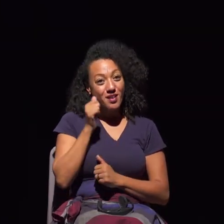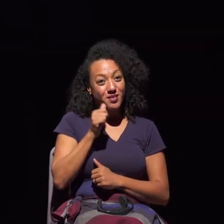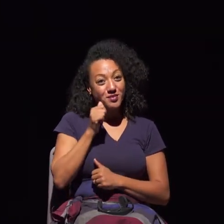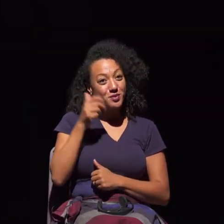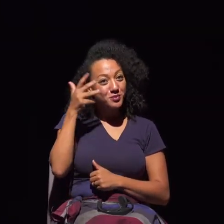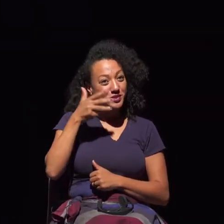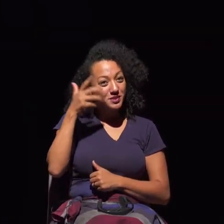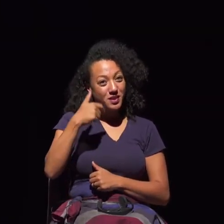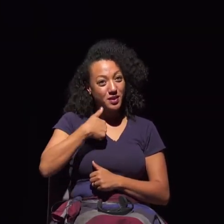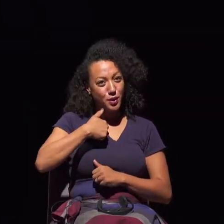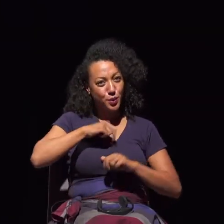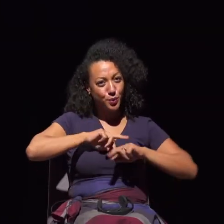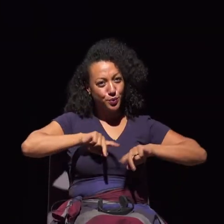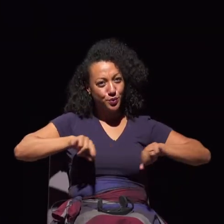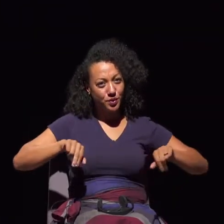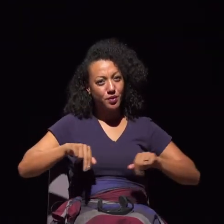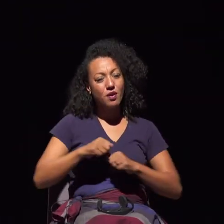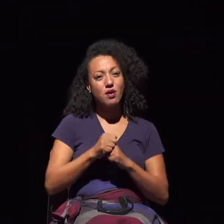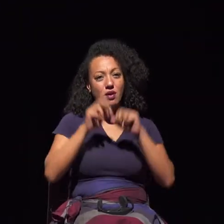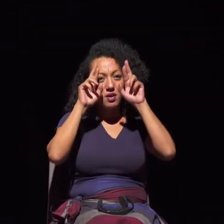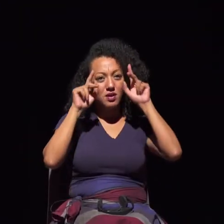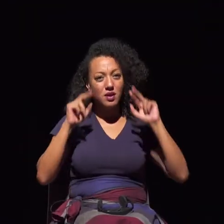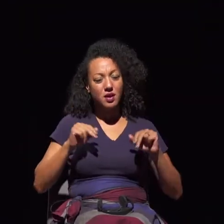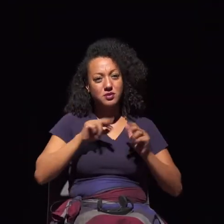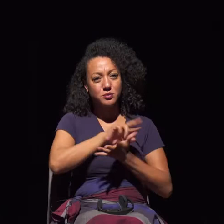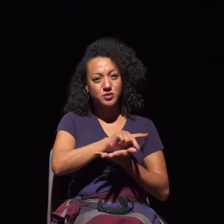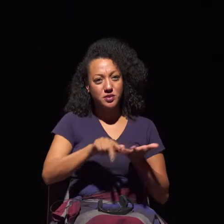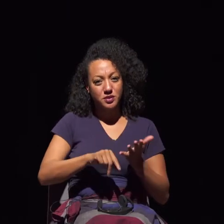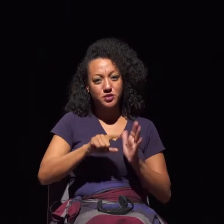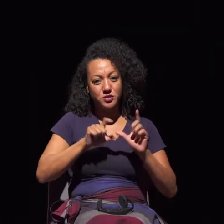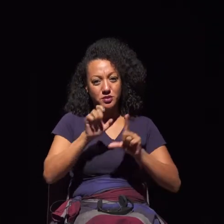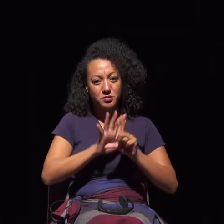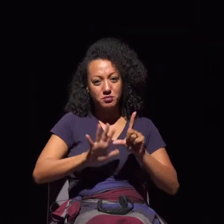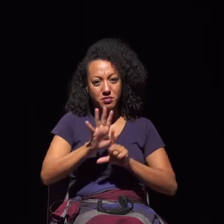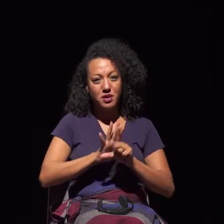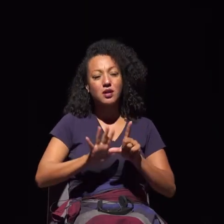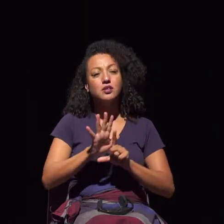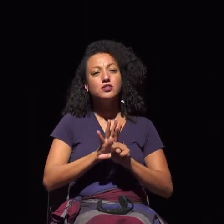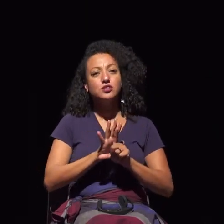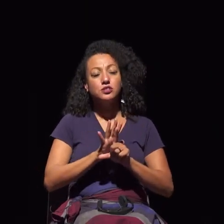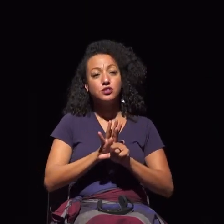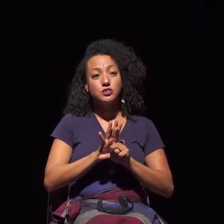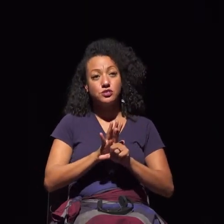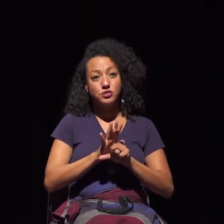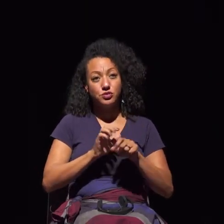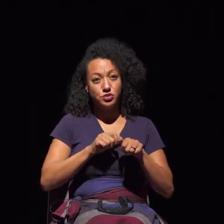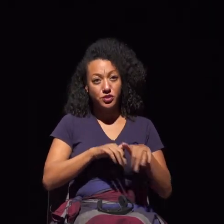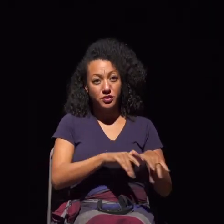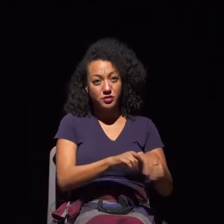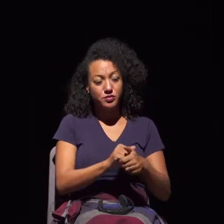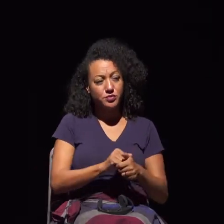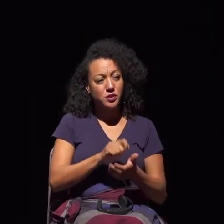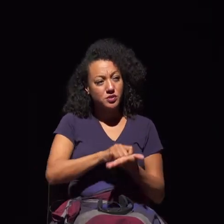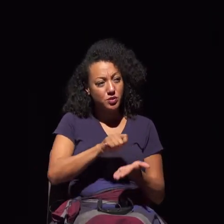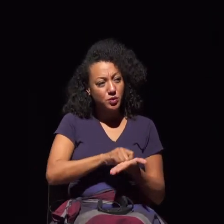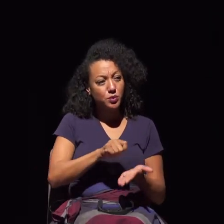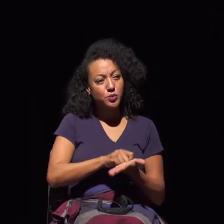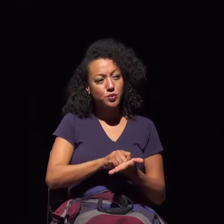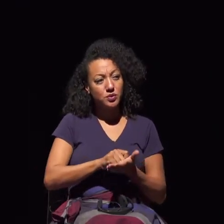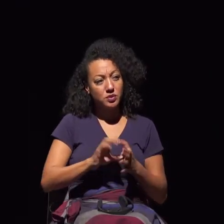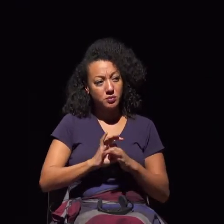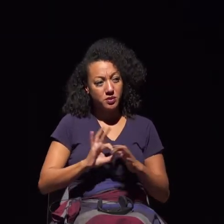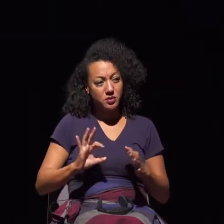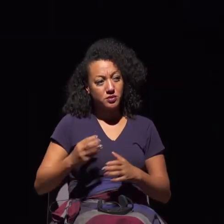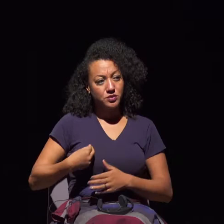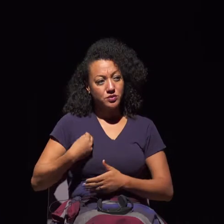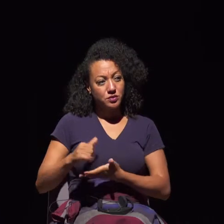irá apresentar o Eu Plural, Raça, Feminilidade e Imagem de Arquivo. Kalila é escritora e curadora independente, baseada em Nova York